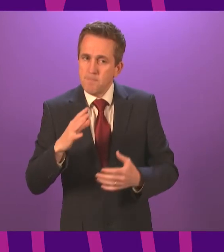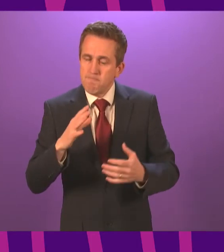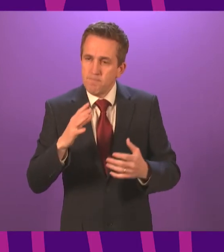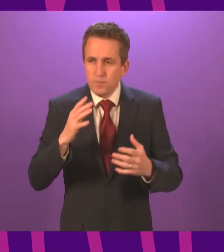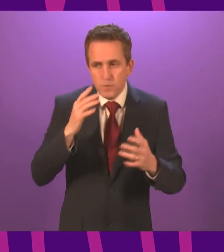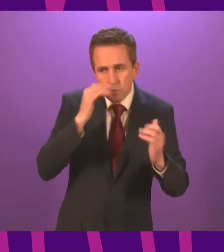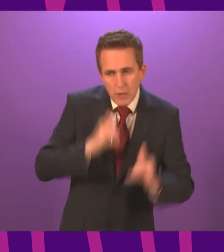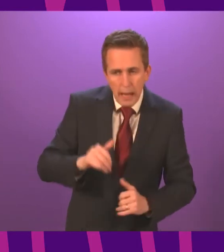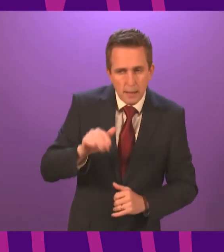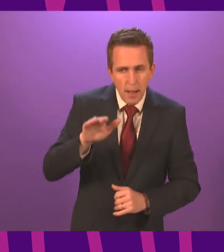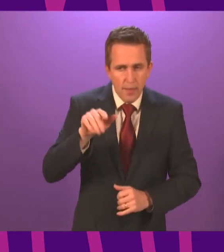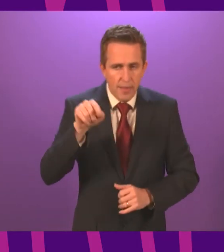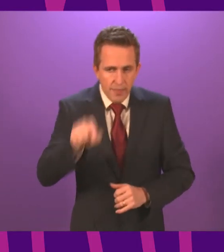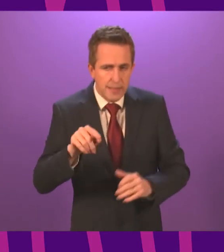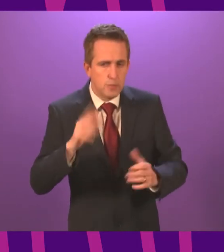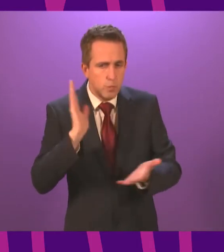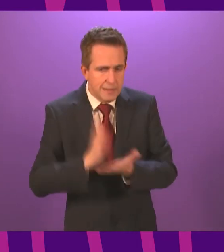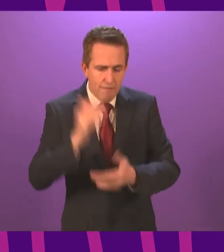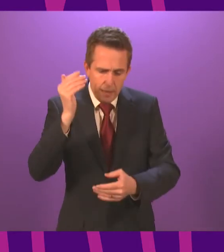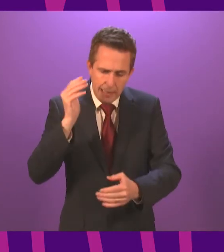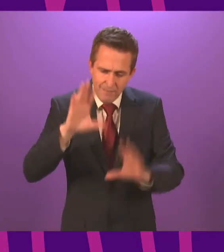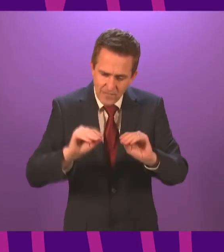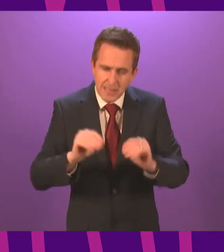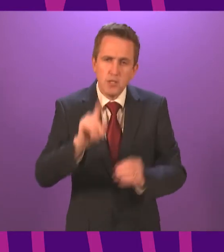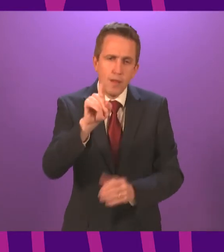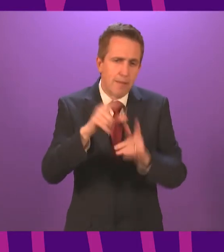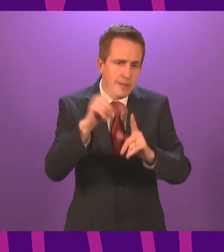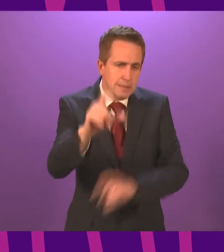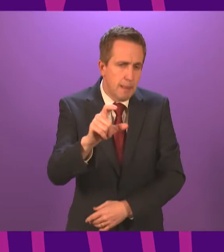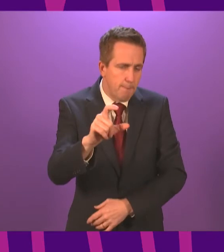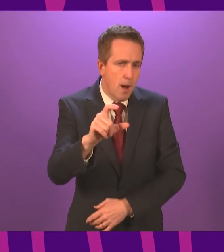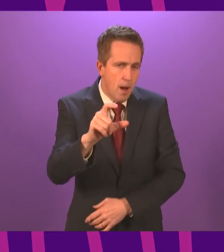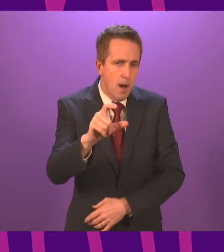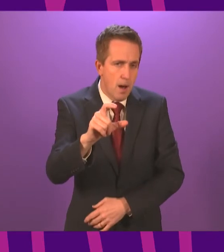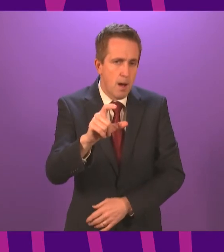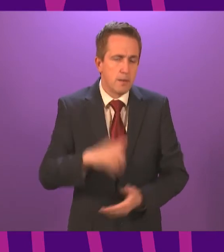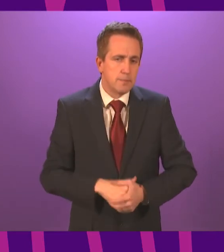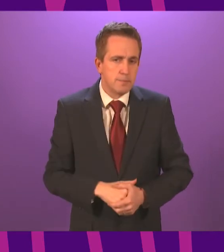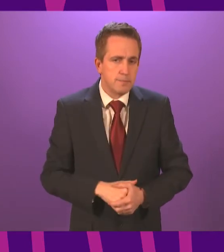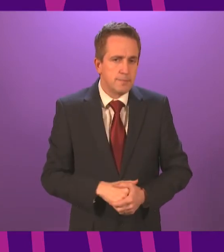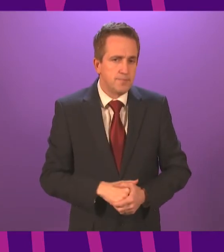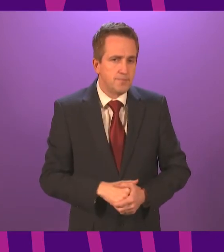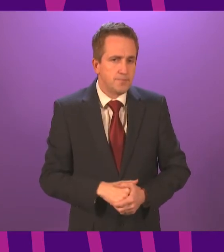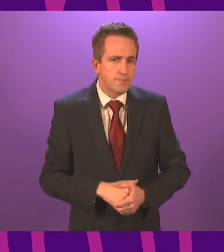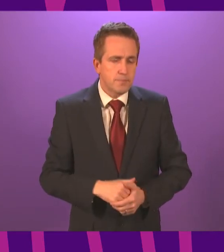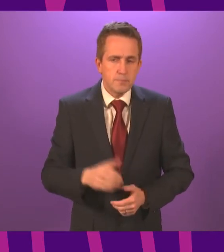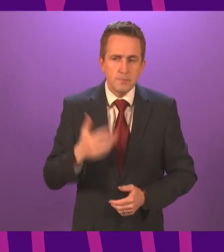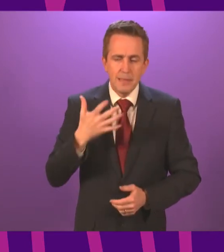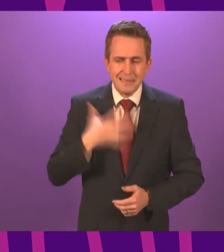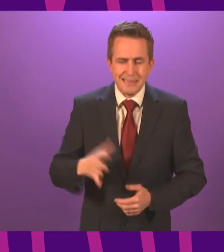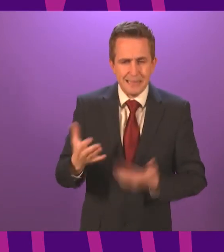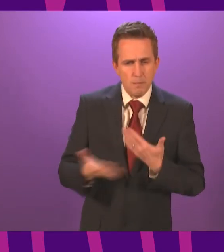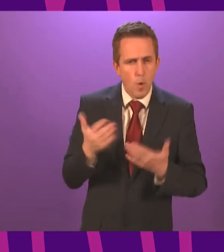will come to an end on the 11th of December. We also need urgent clarity on